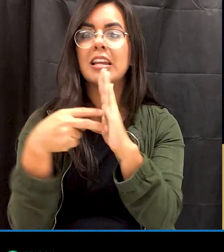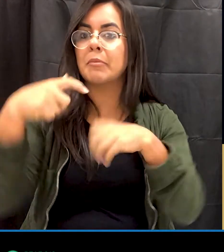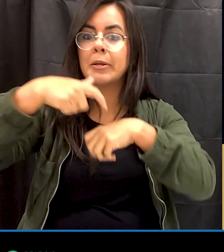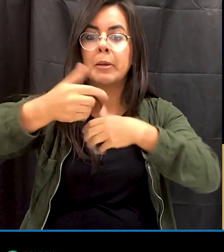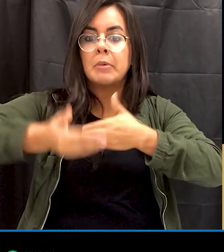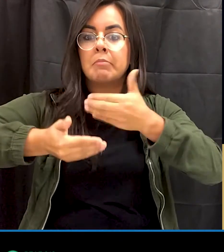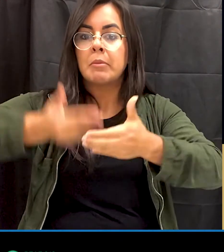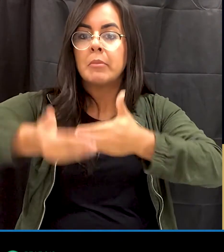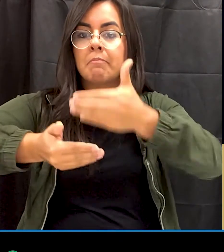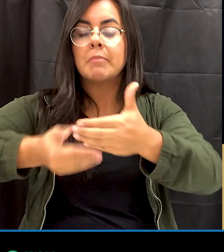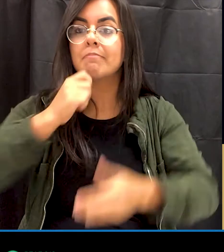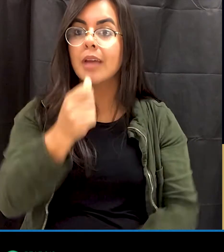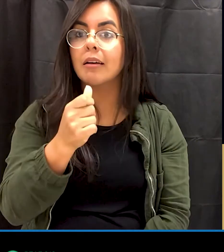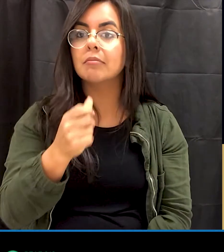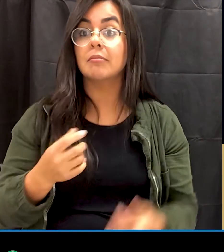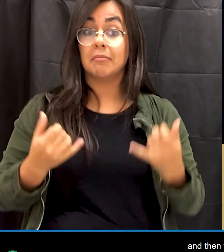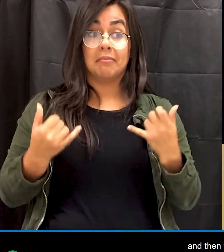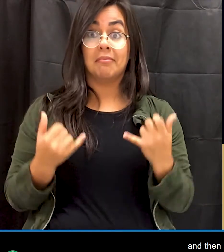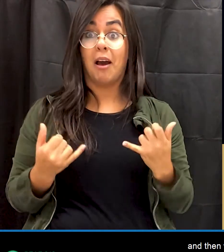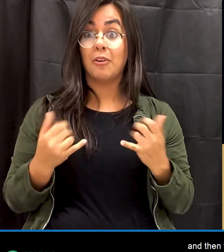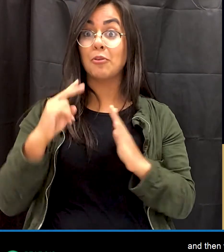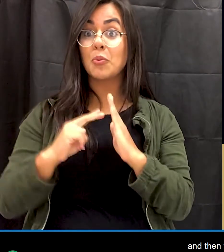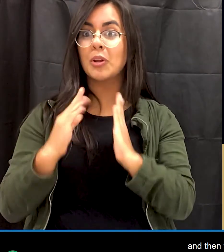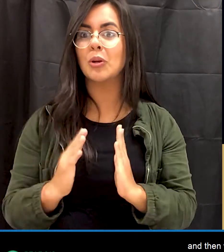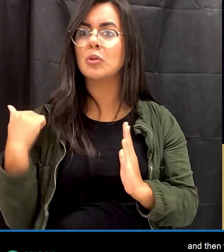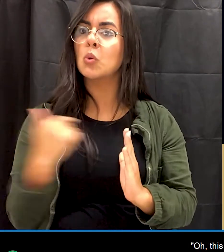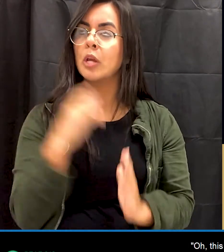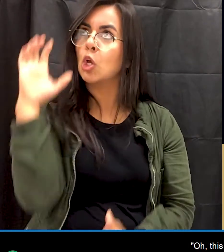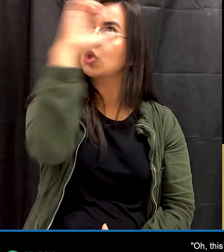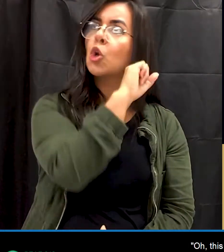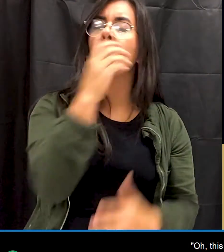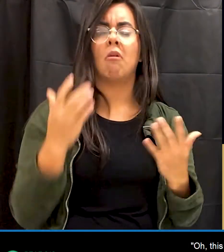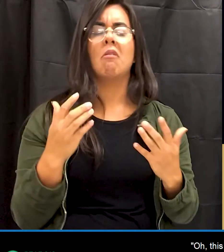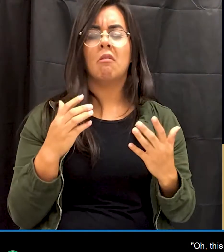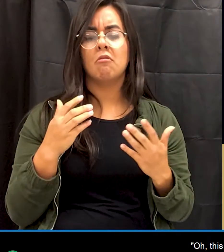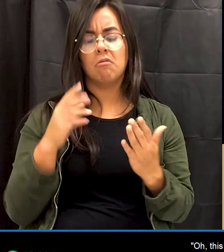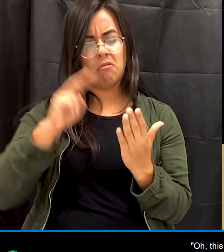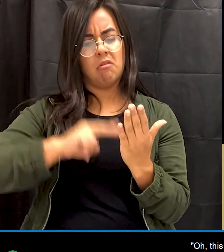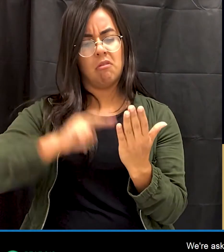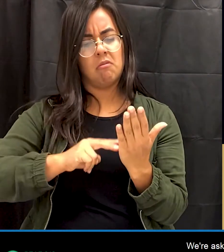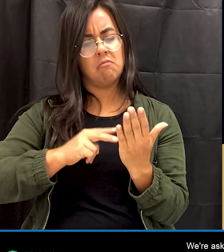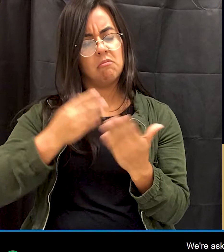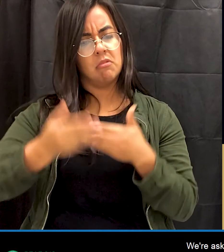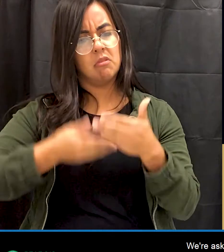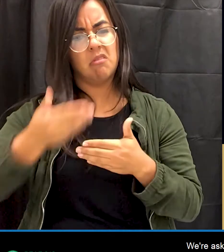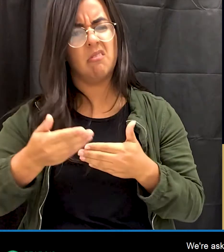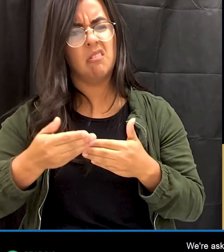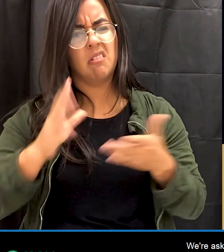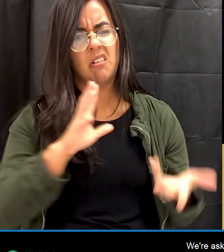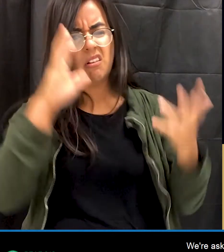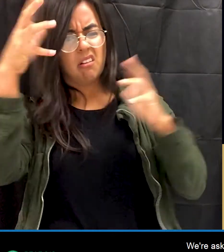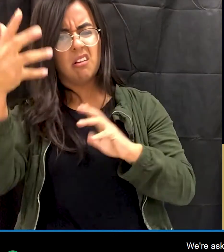as modern readers just assume, well these are in chronological order, and then we find things in different order, oh this is a mistake, what's going on? This, we're